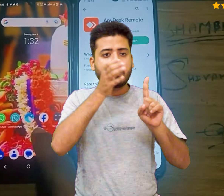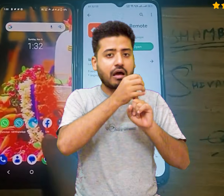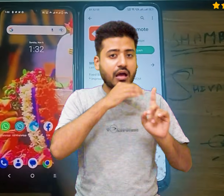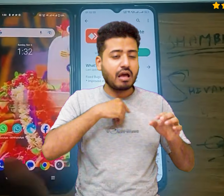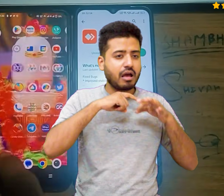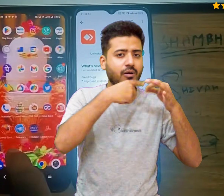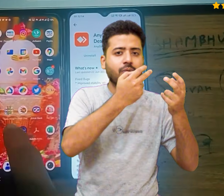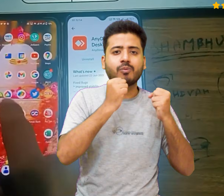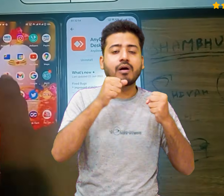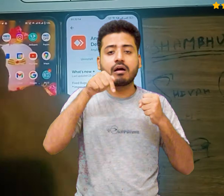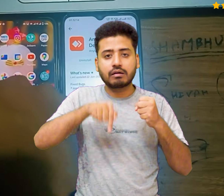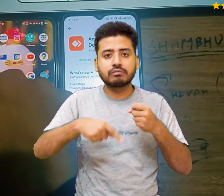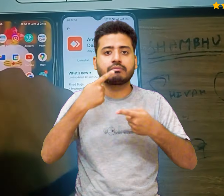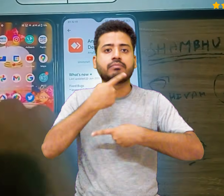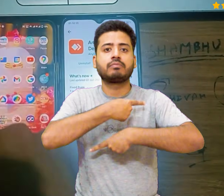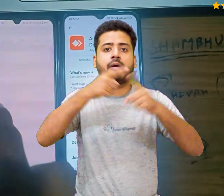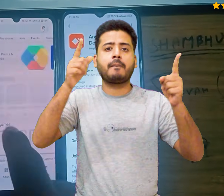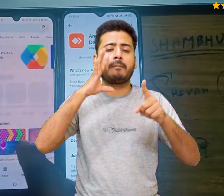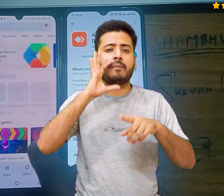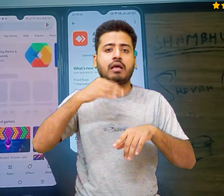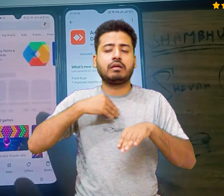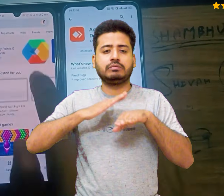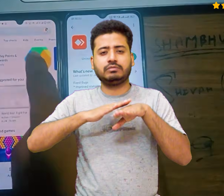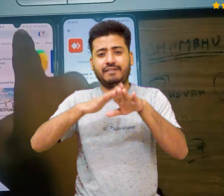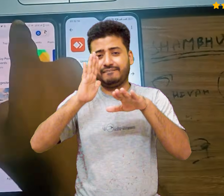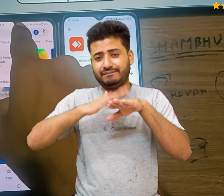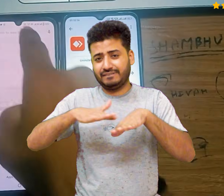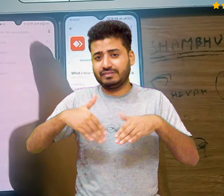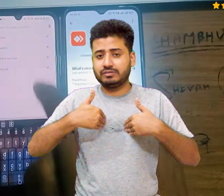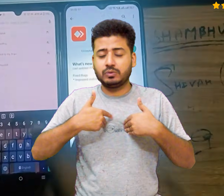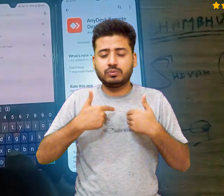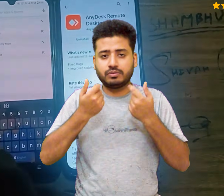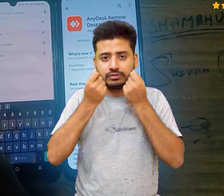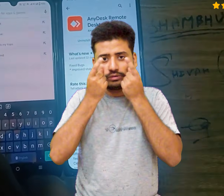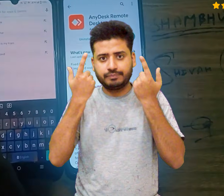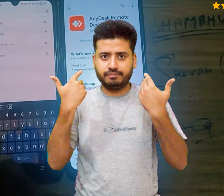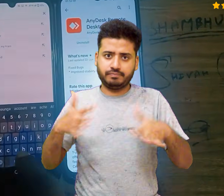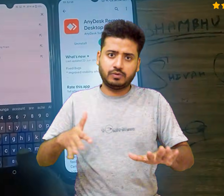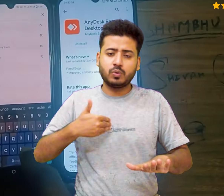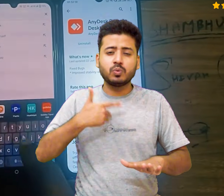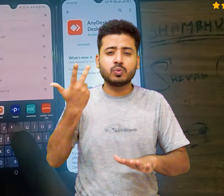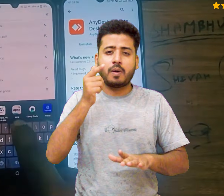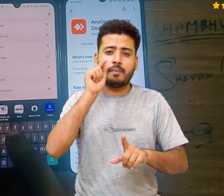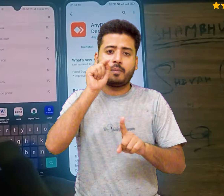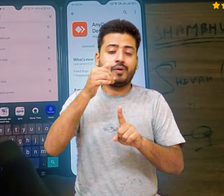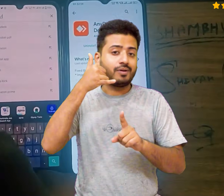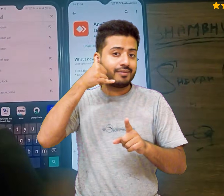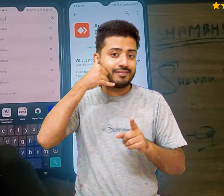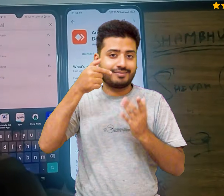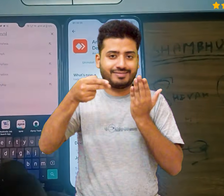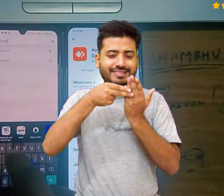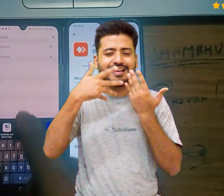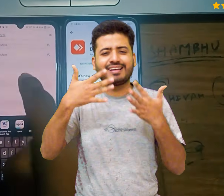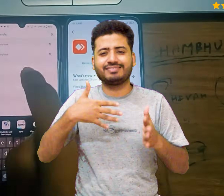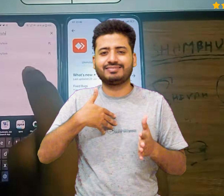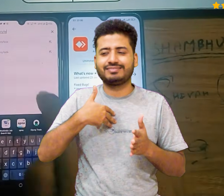number to bypass two-factor authentication and gain access to your online accounts, including email, banking, and social